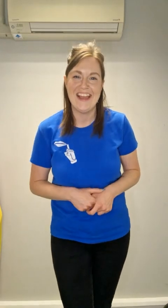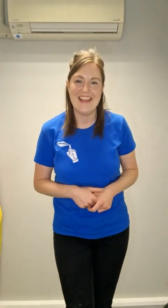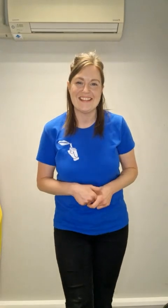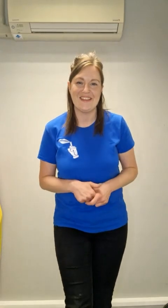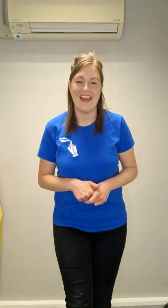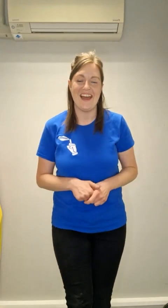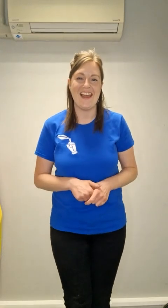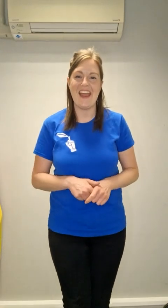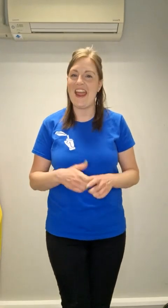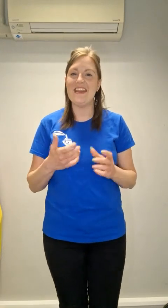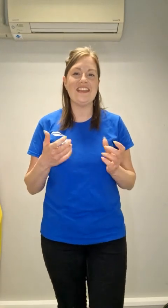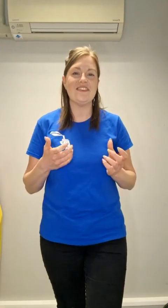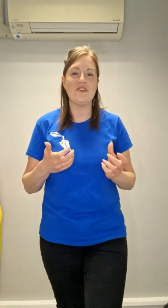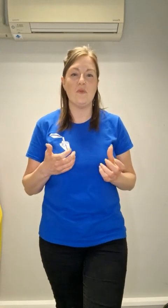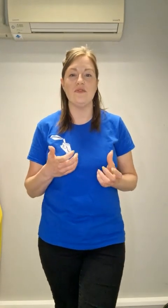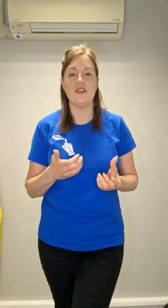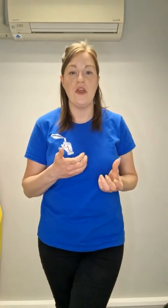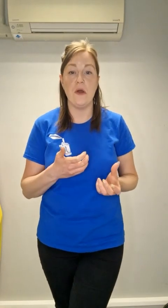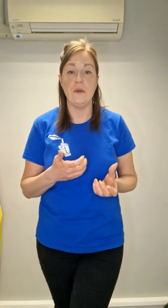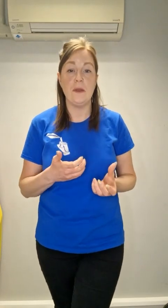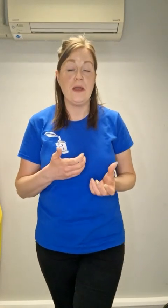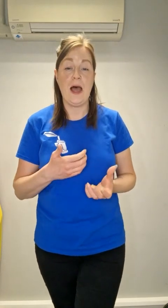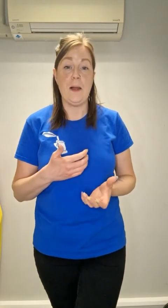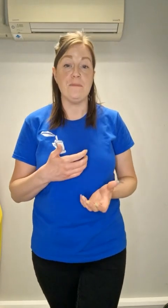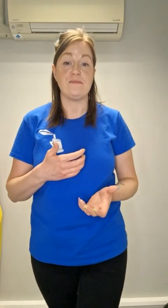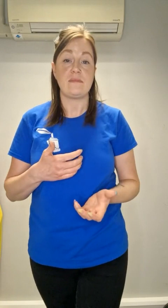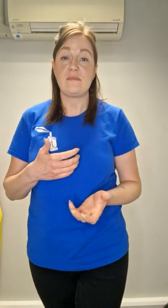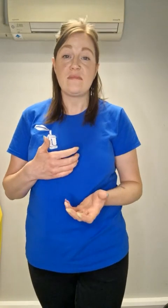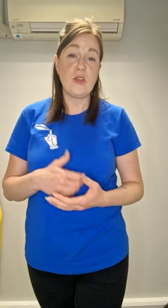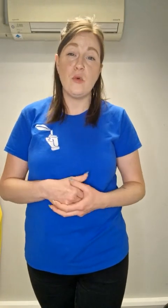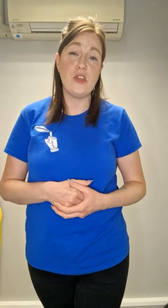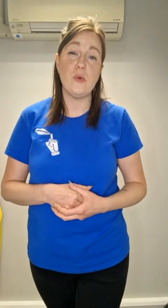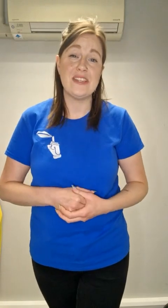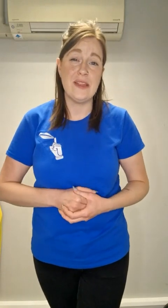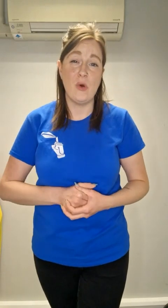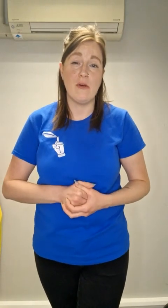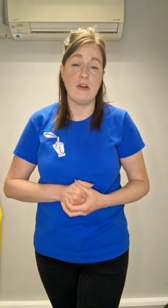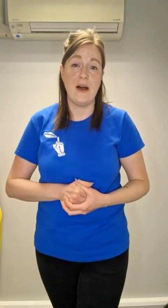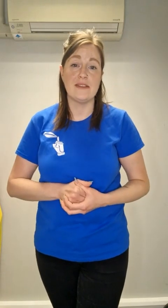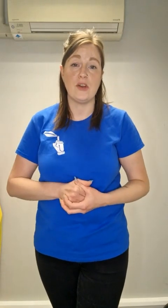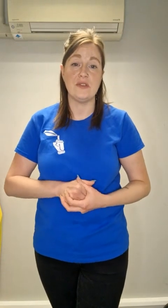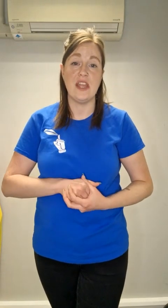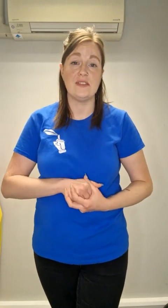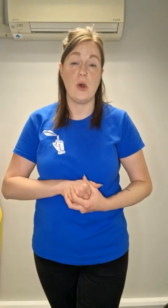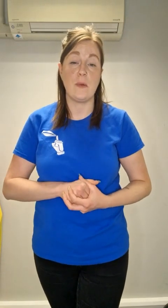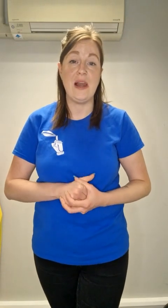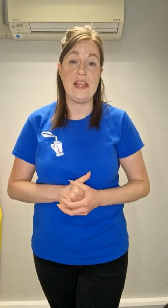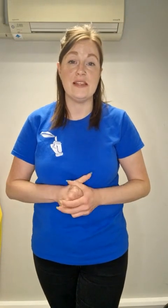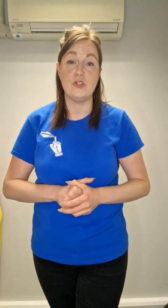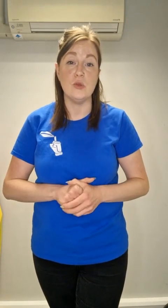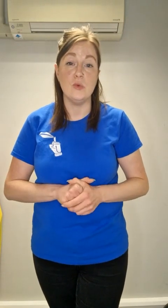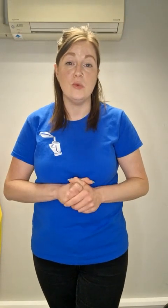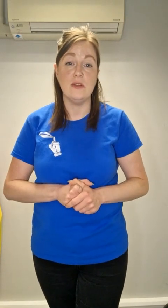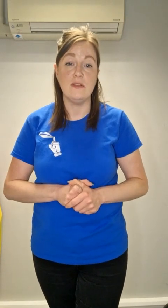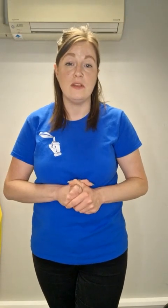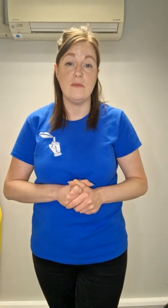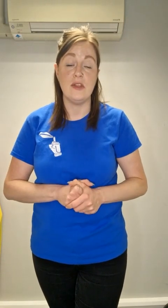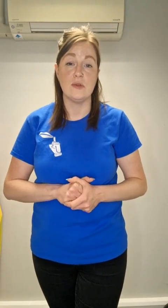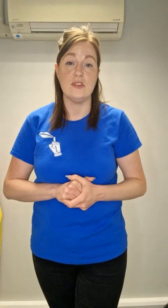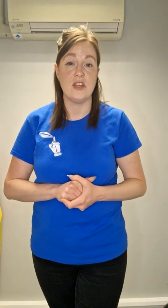So yeah, anything that you want to know or that you want to see more from us on TikTok, please do give me your